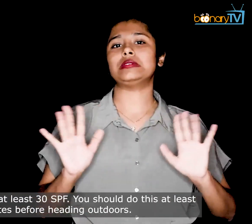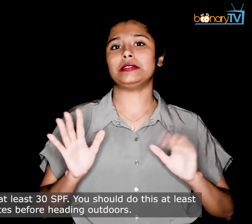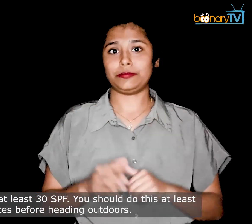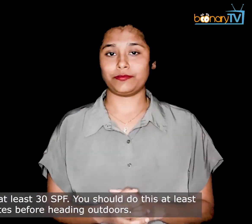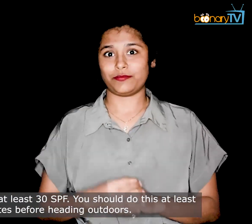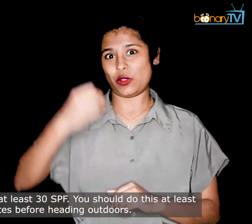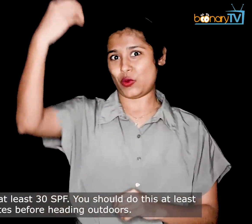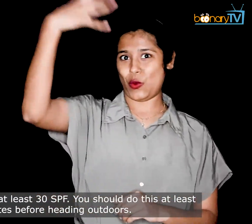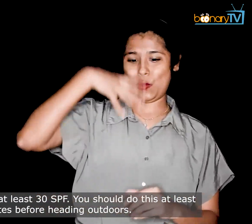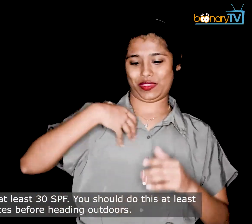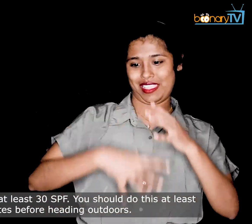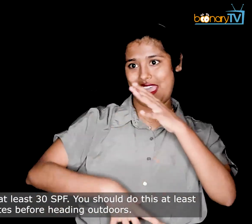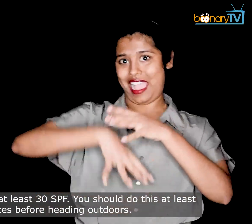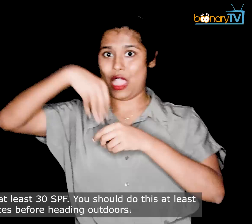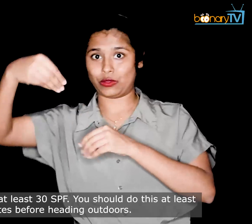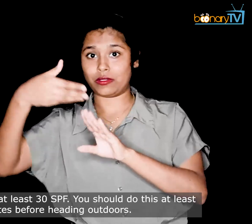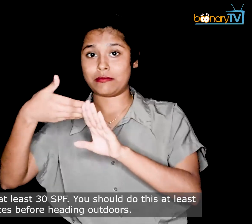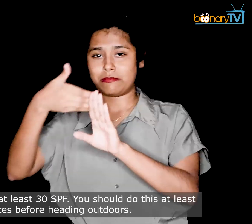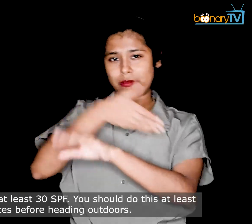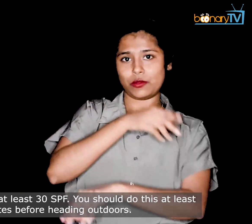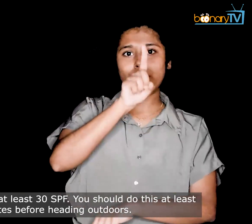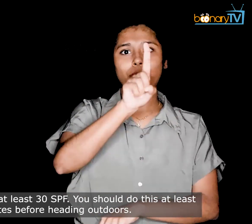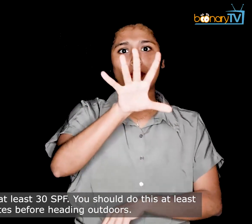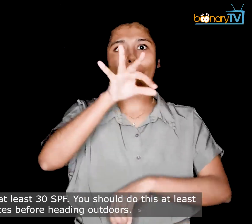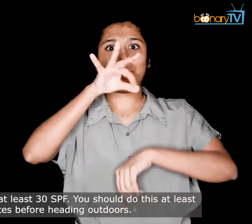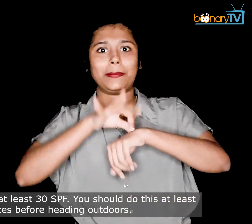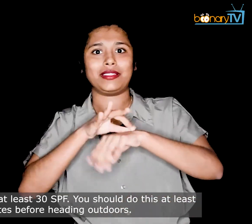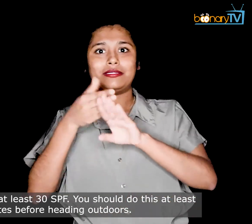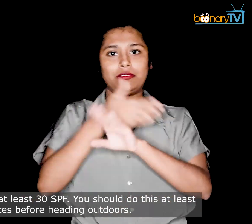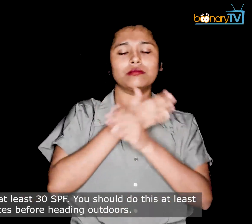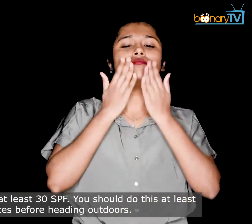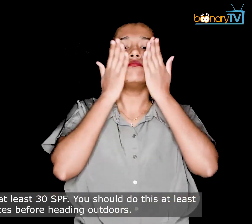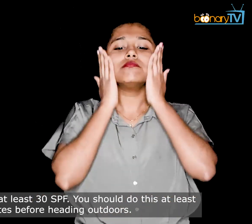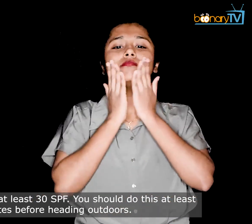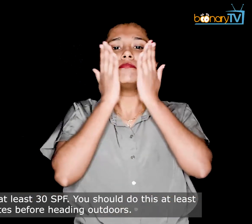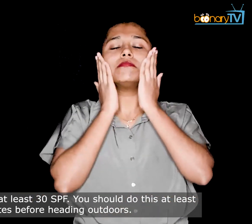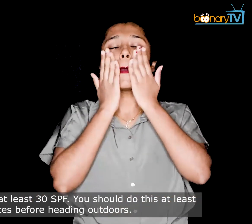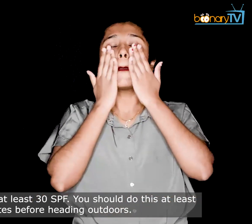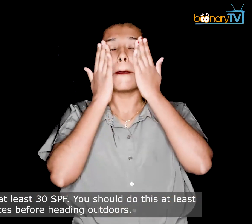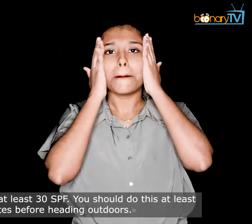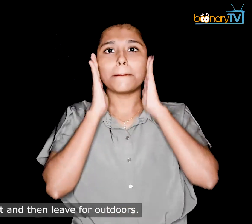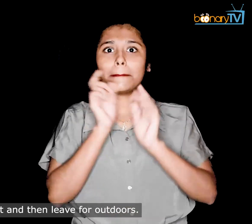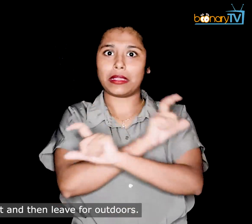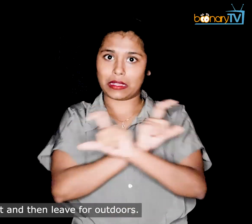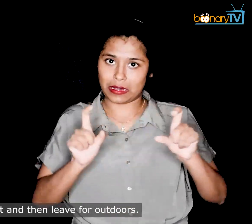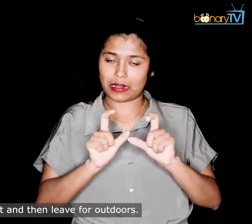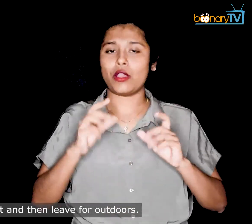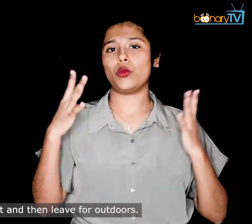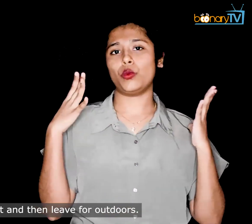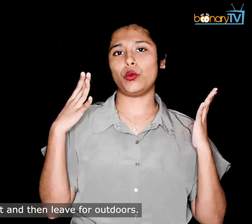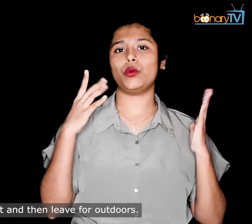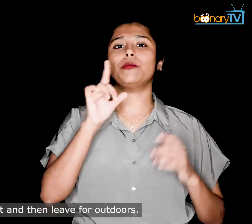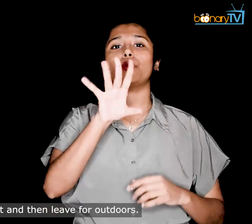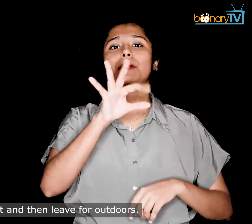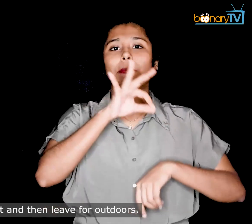You should do this at least 15 minutes before heading outdoors. Apply, wait and then